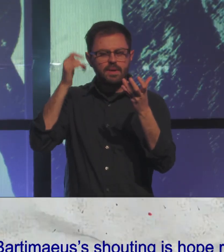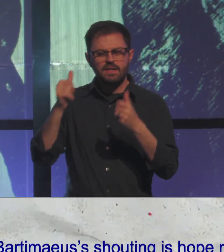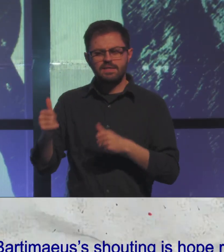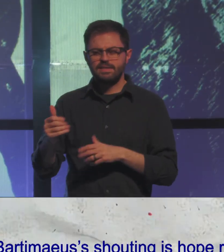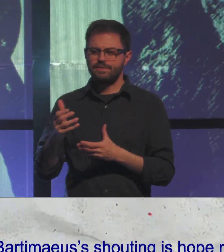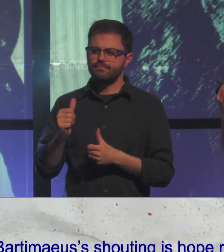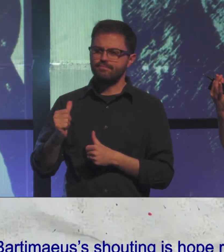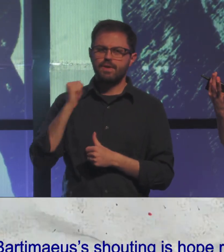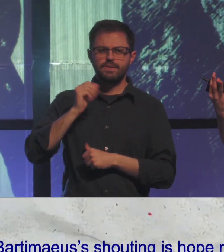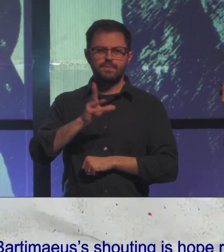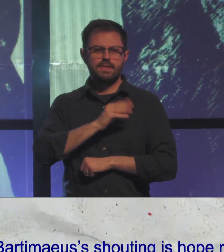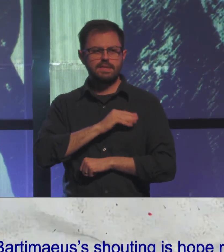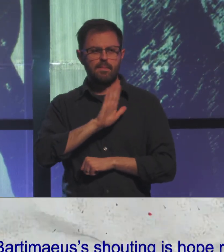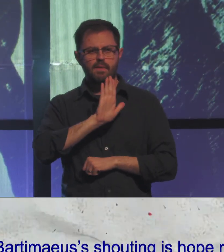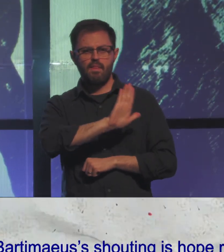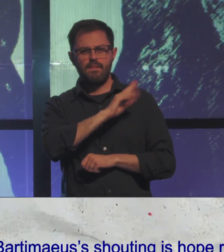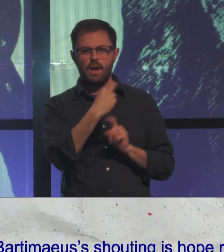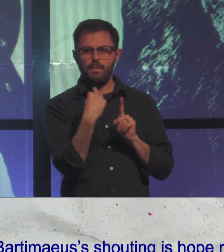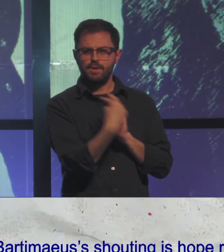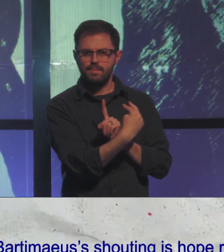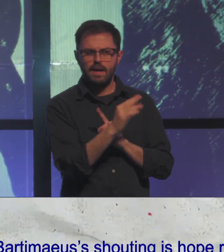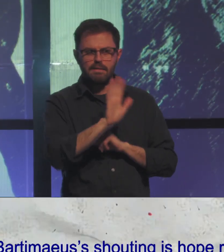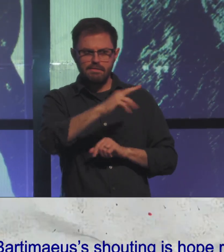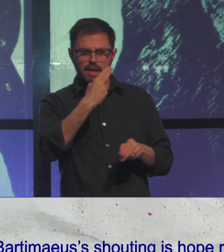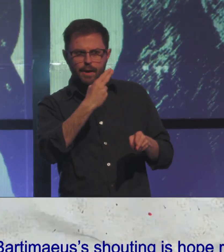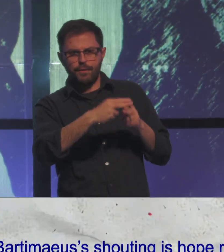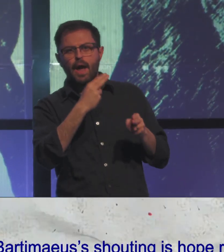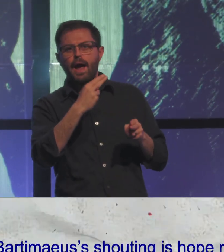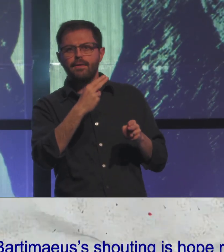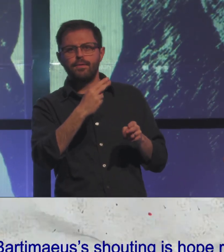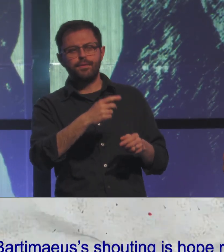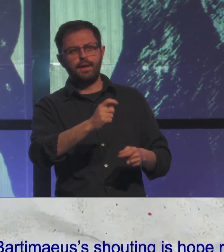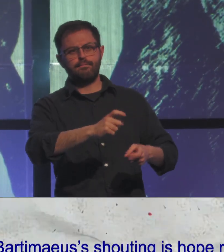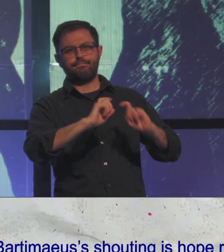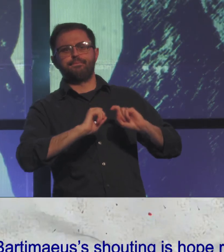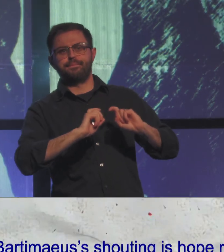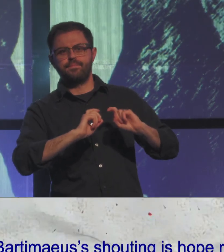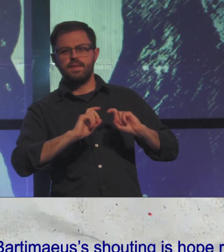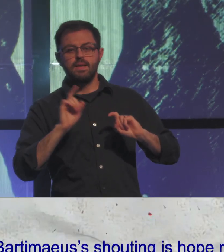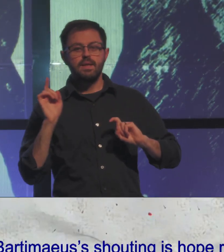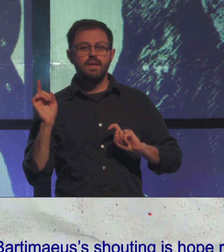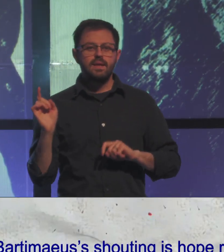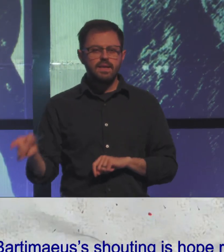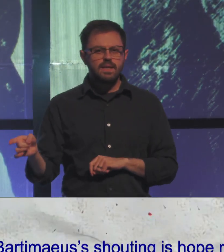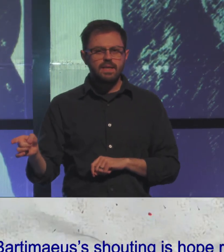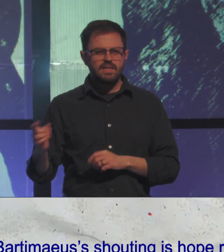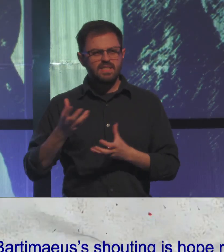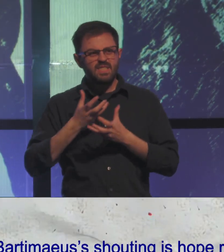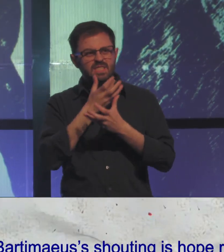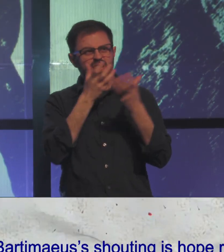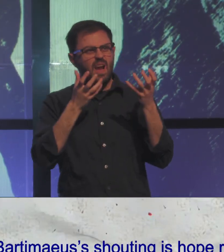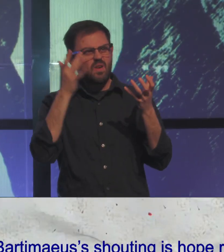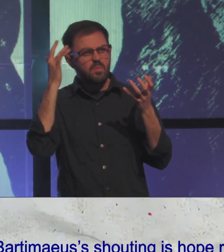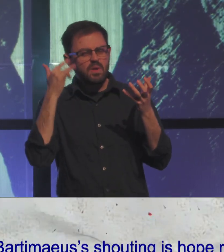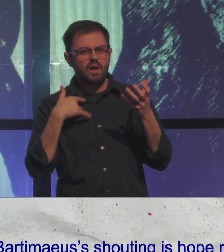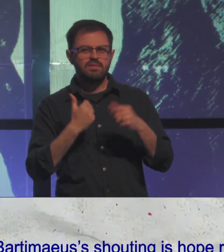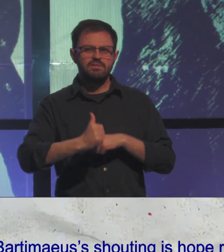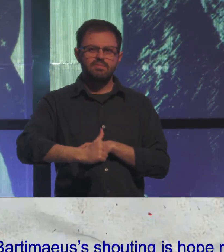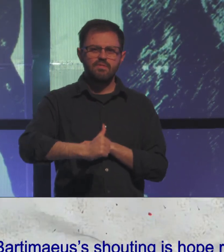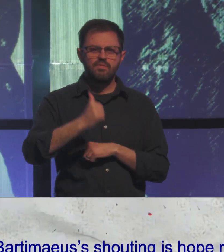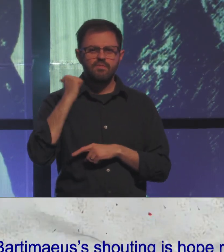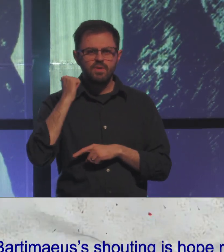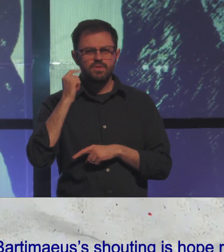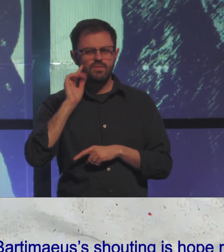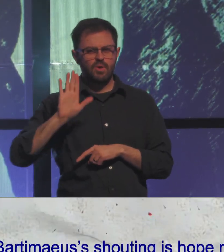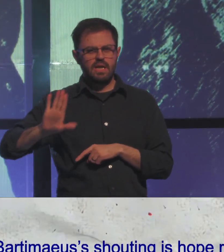these narratives, these titles, these things that had been handed him. No. He is shouting because he is refusing for